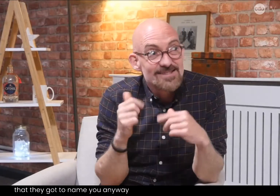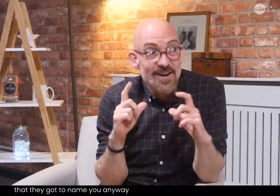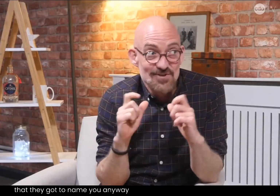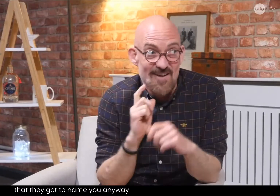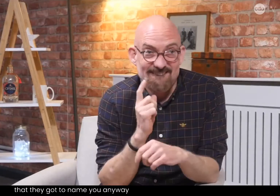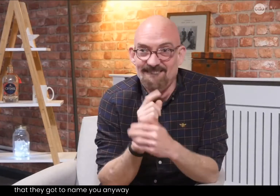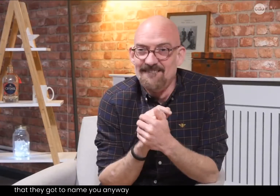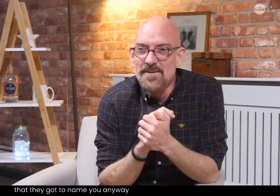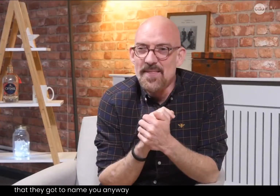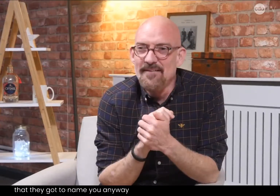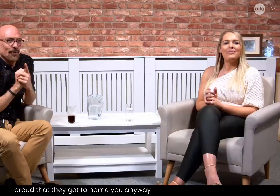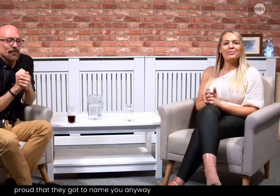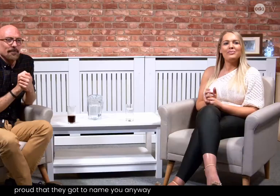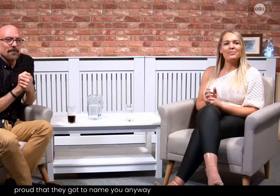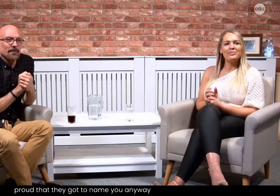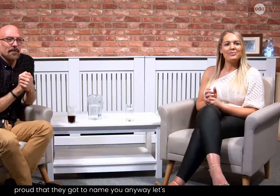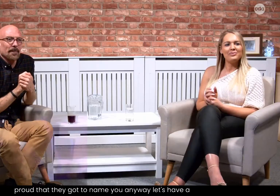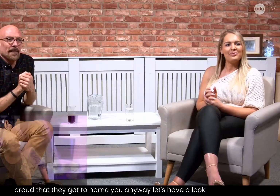Let's have a look at the next photo, shall we?